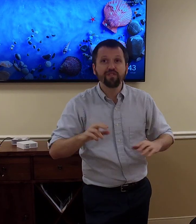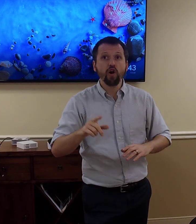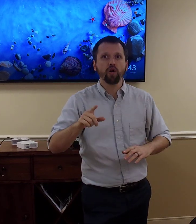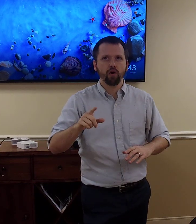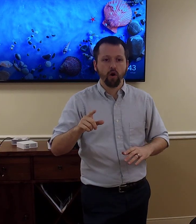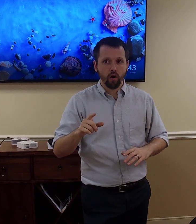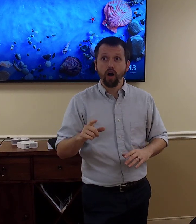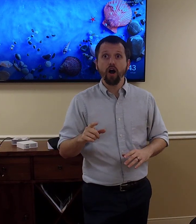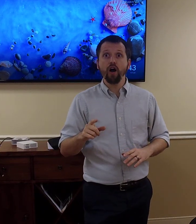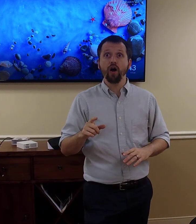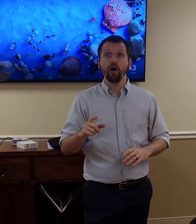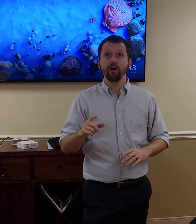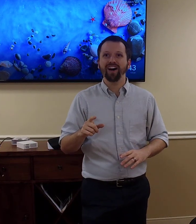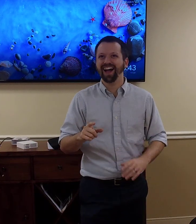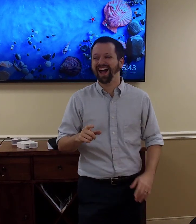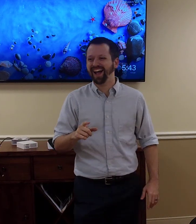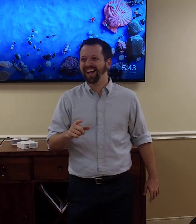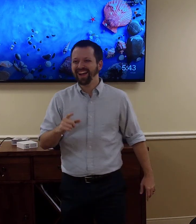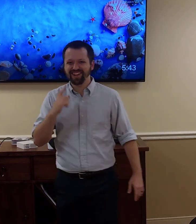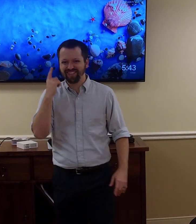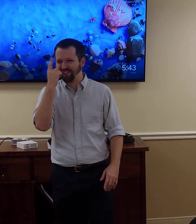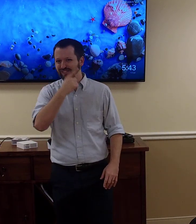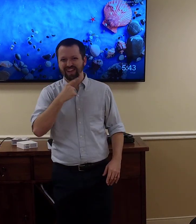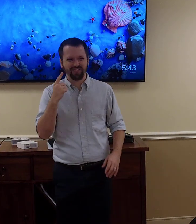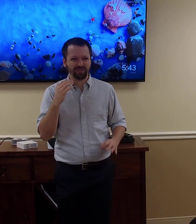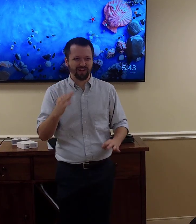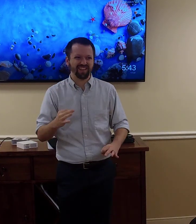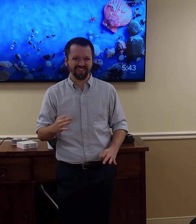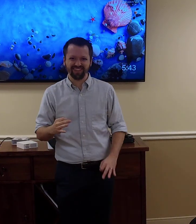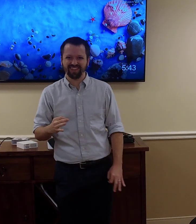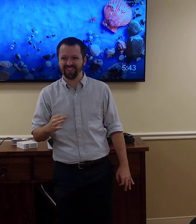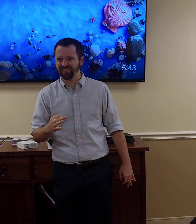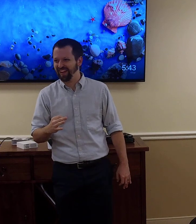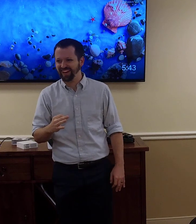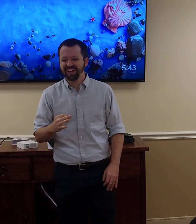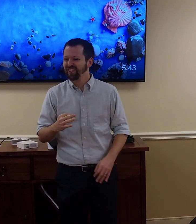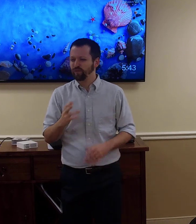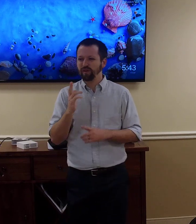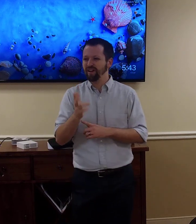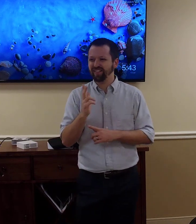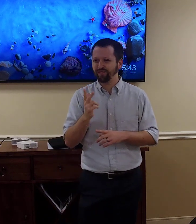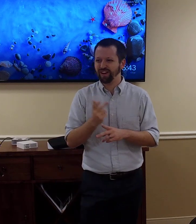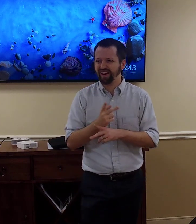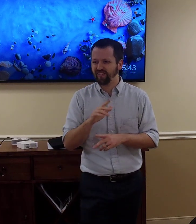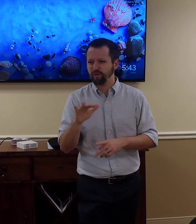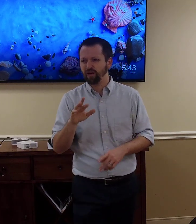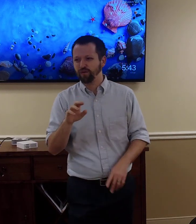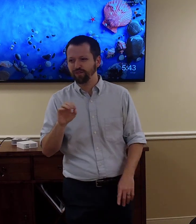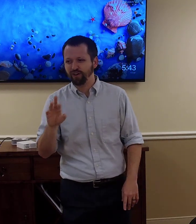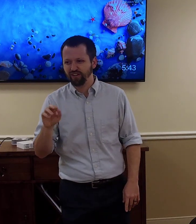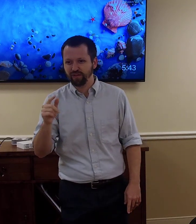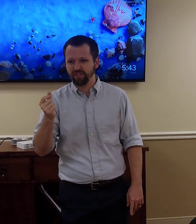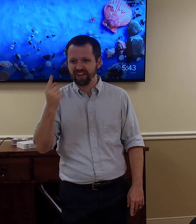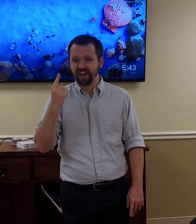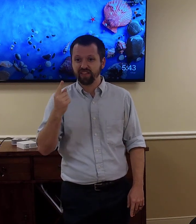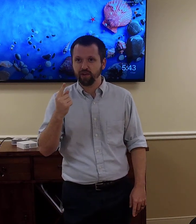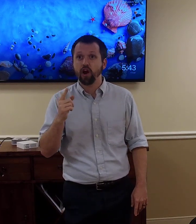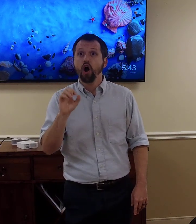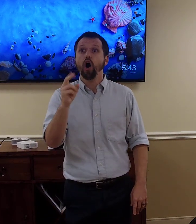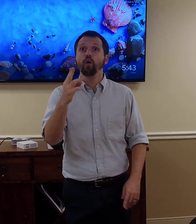Referral! Oh! Just their face was priceless. It took them like 3 minutes to figure out how to spell referral, and then when they got it, they were like, oh,